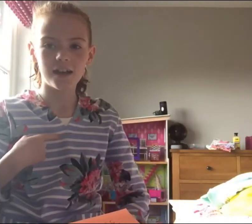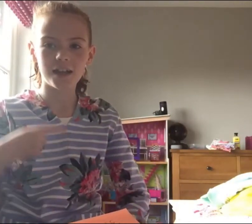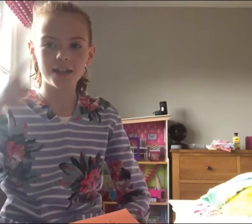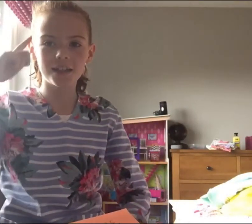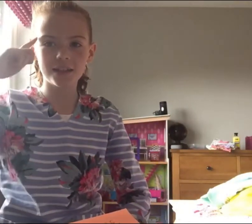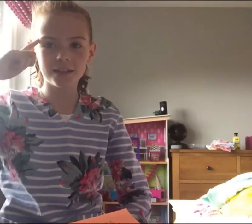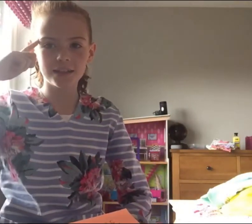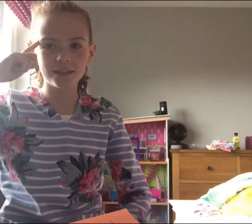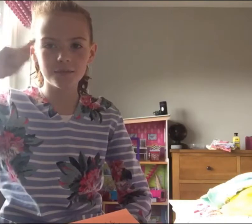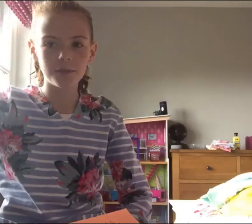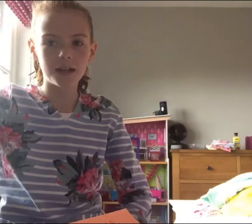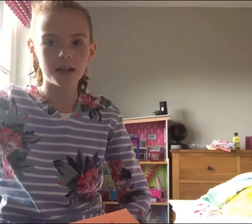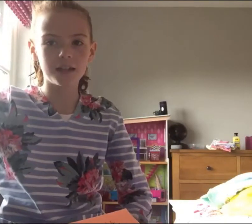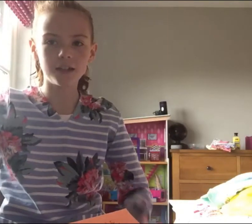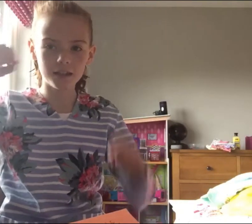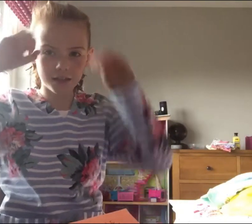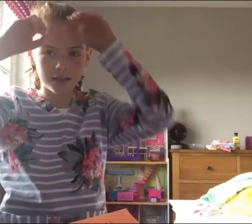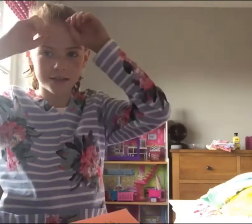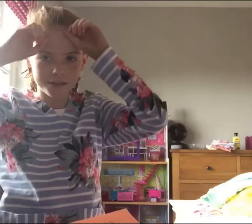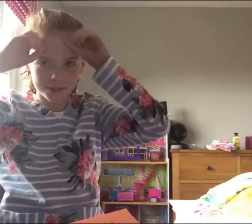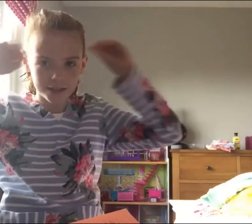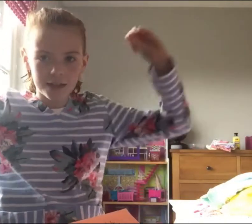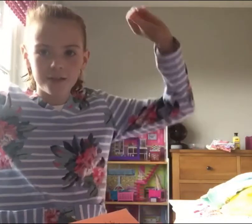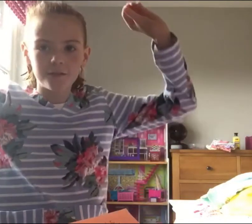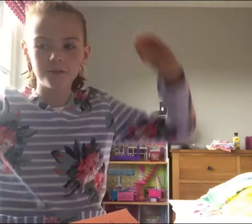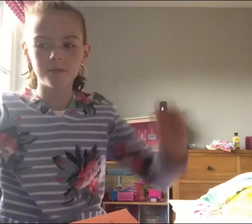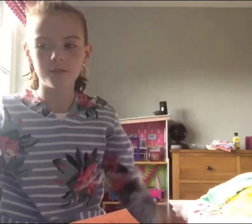I spy a cow.